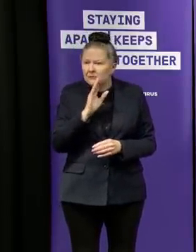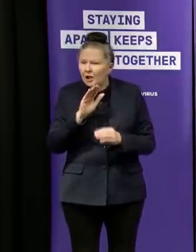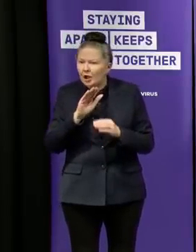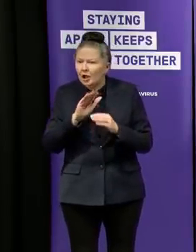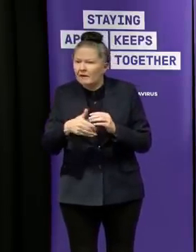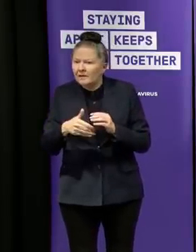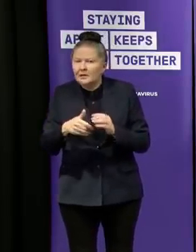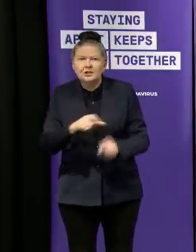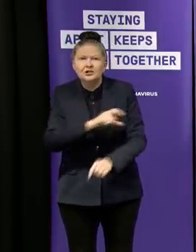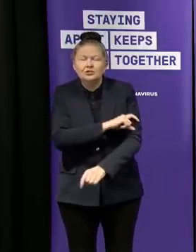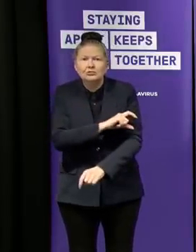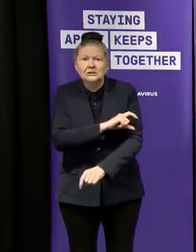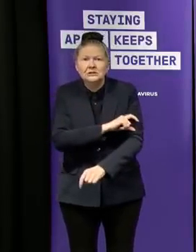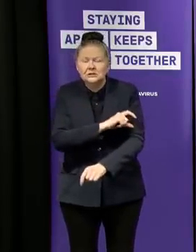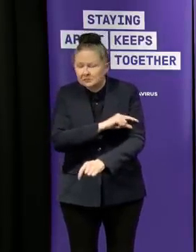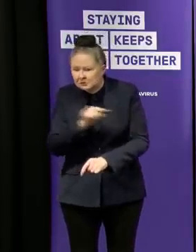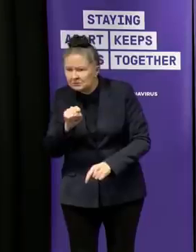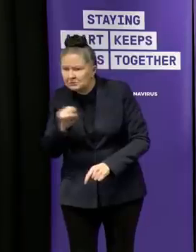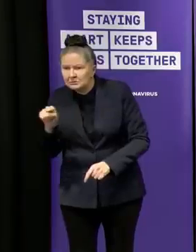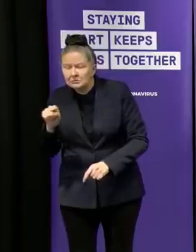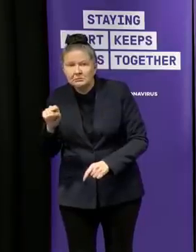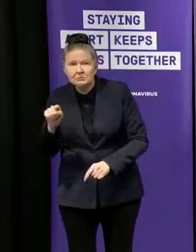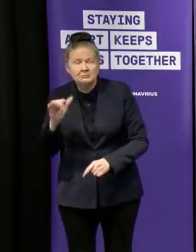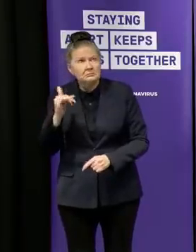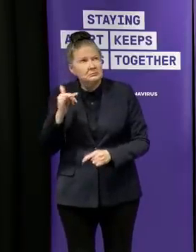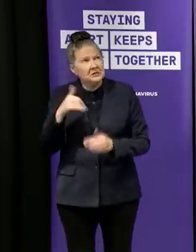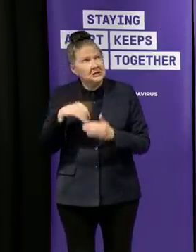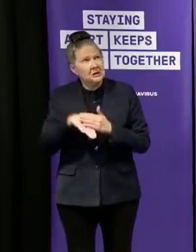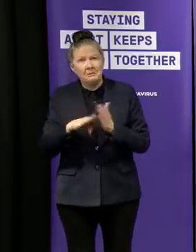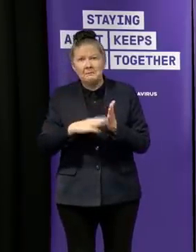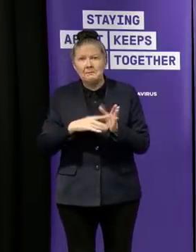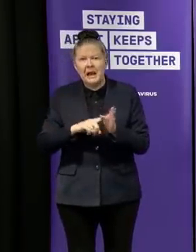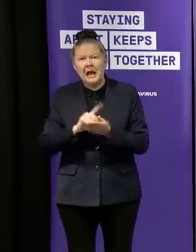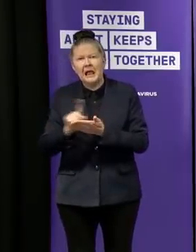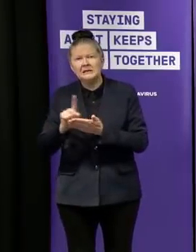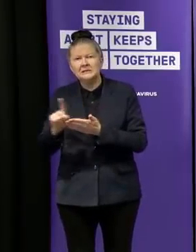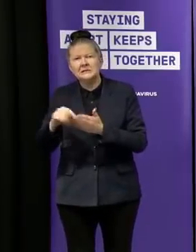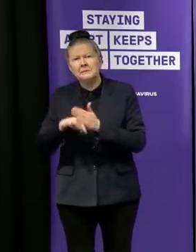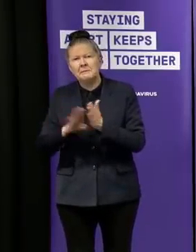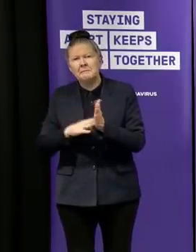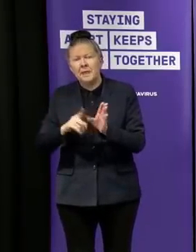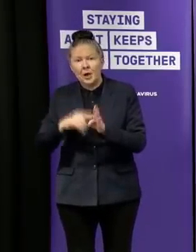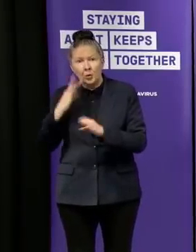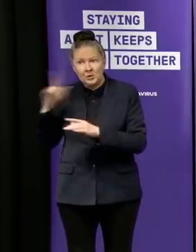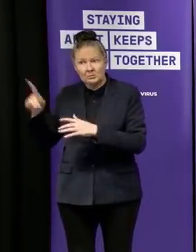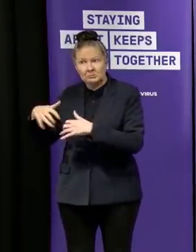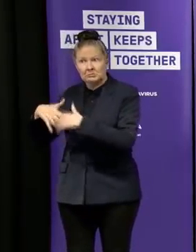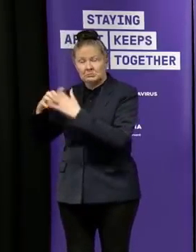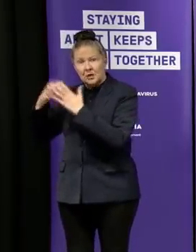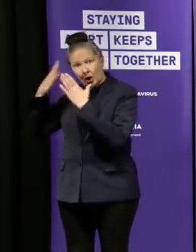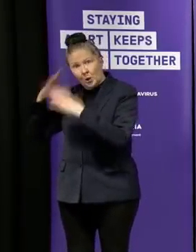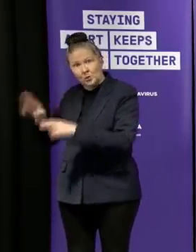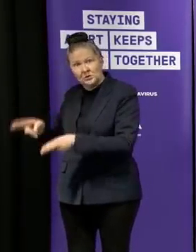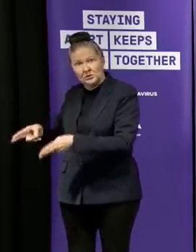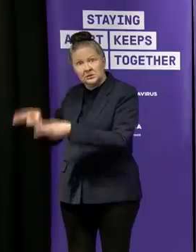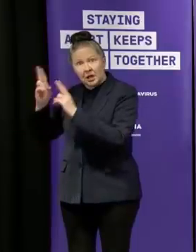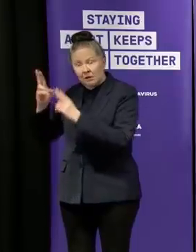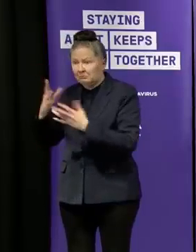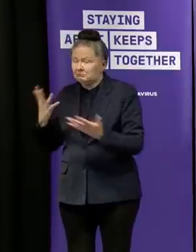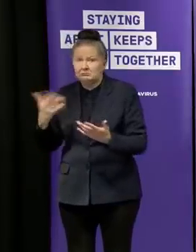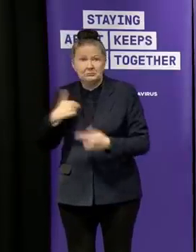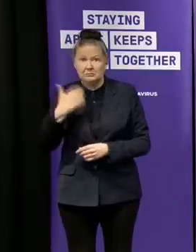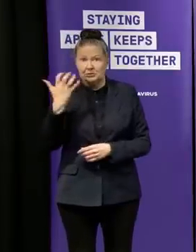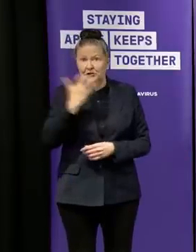security in late May when the program was established, I'm sorry. It